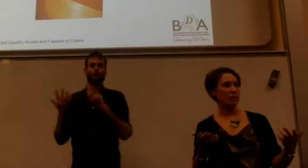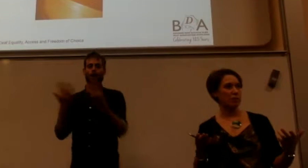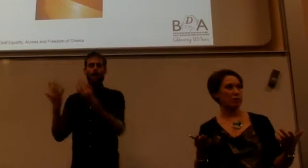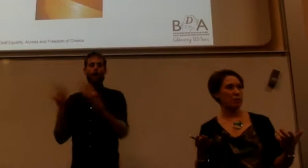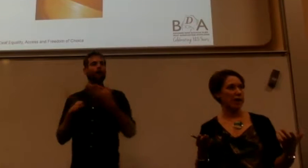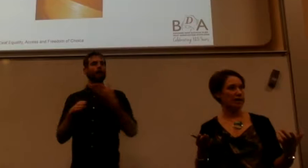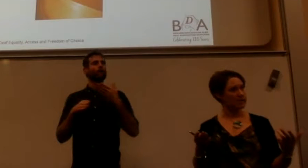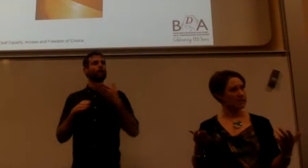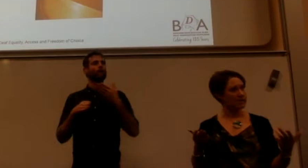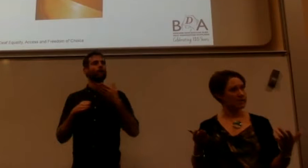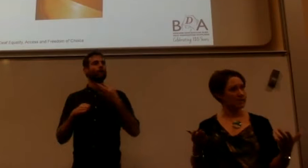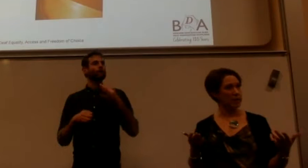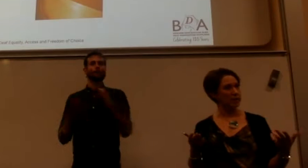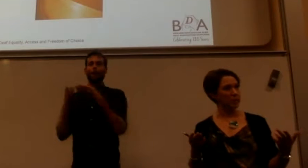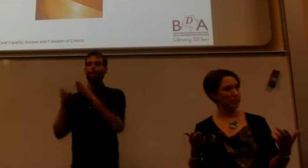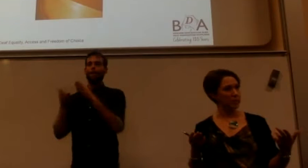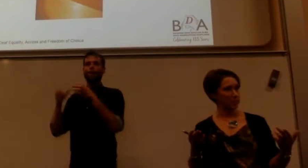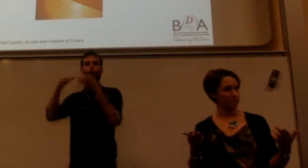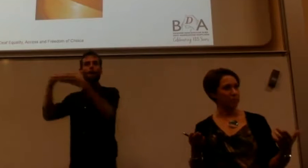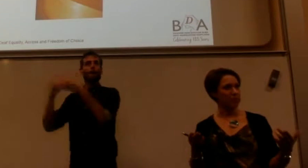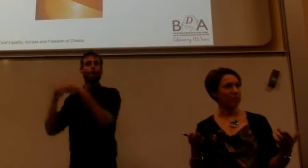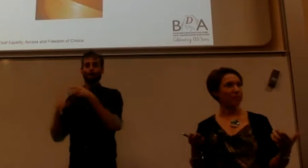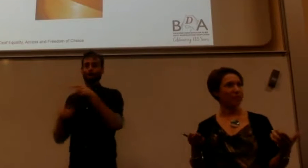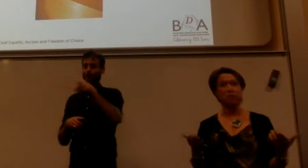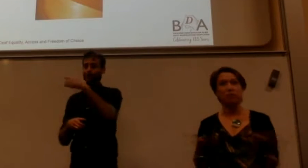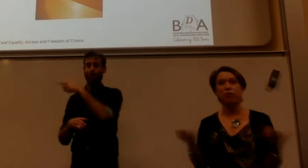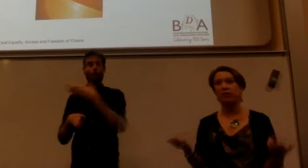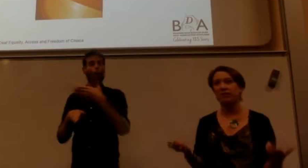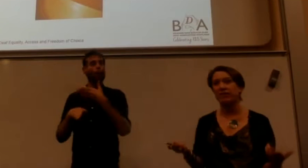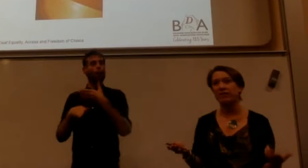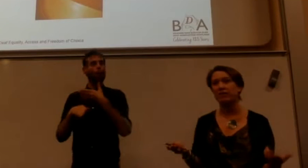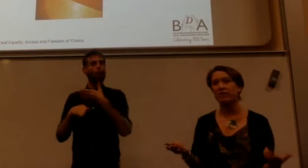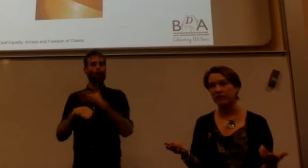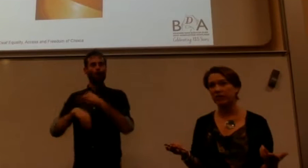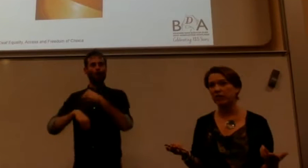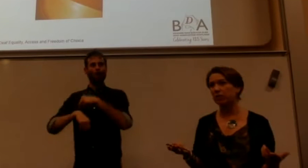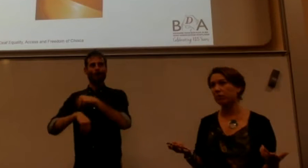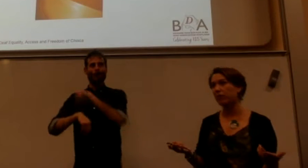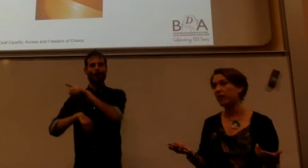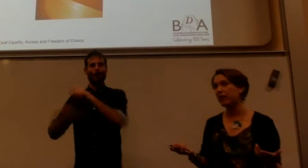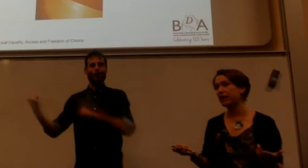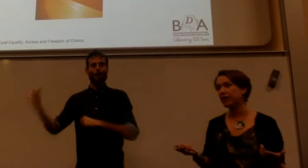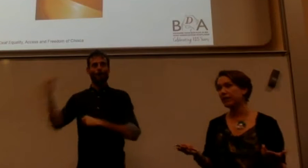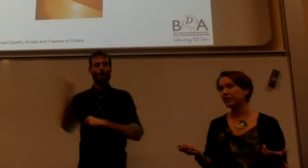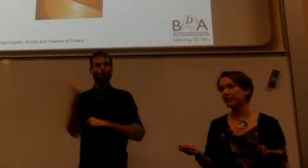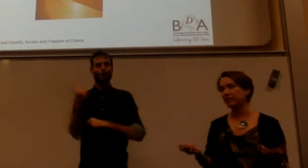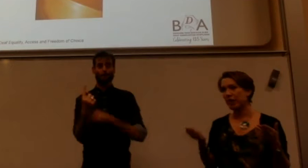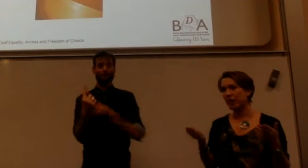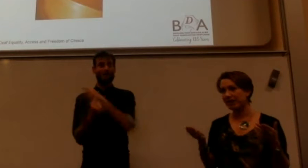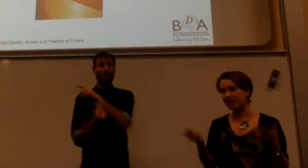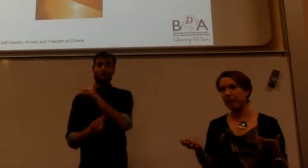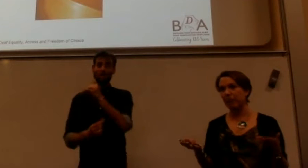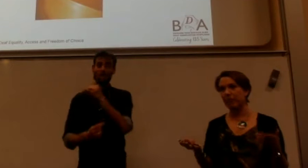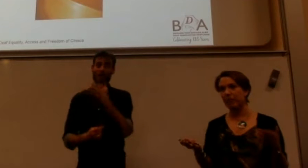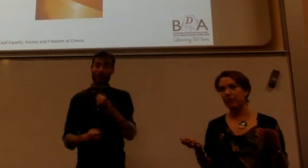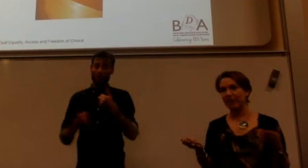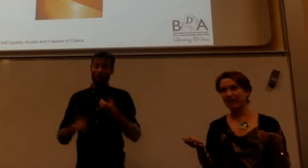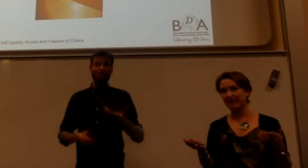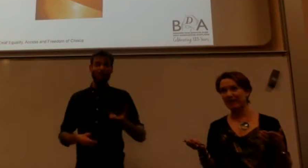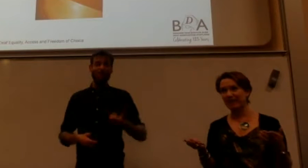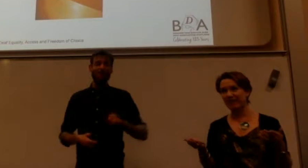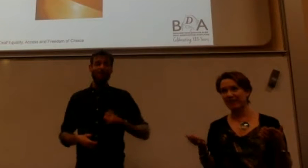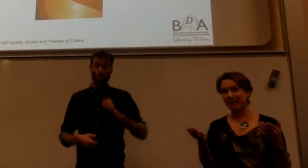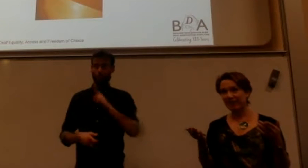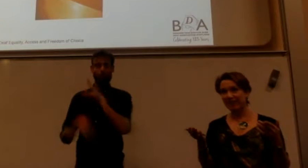and will be paid, many of them will be on good salaries, because we would like to have very senior people there. So I accept